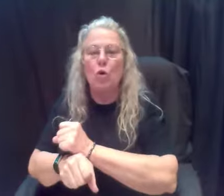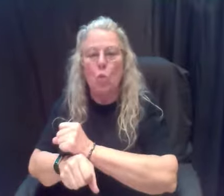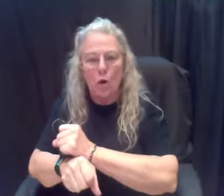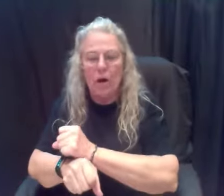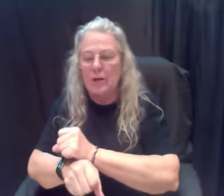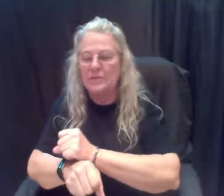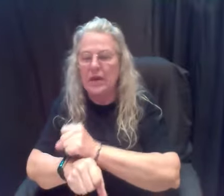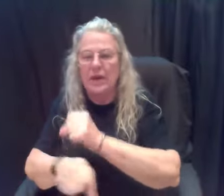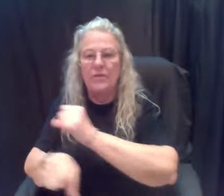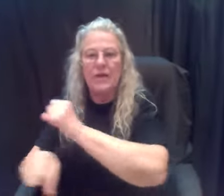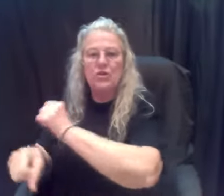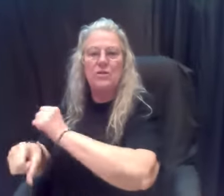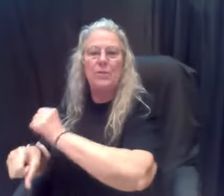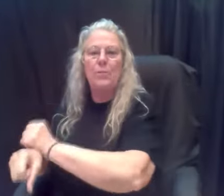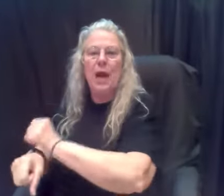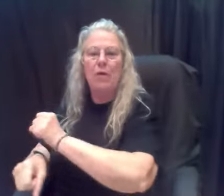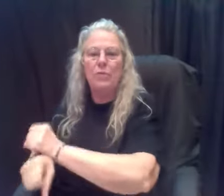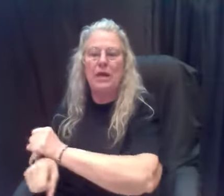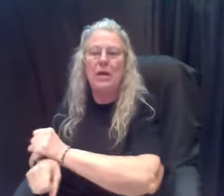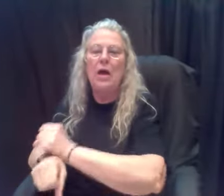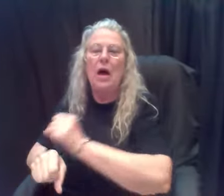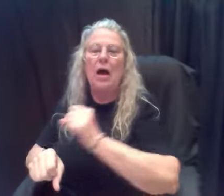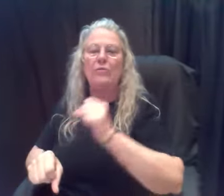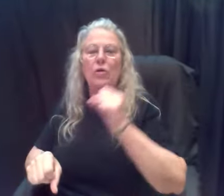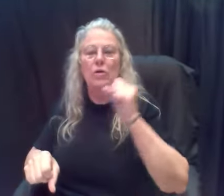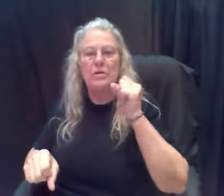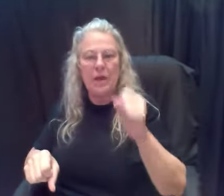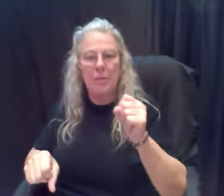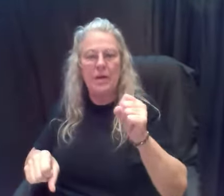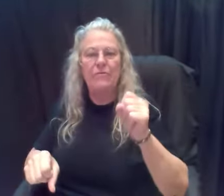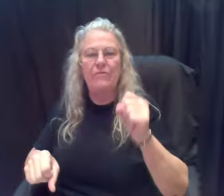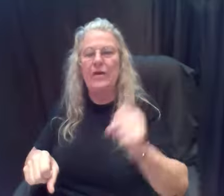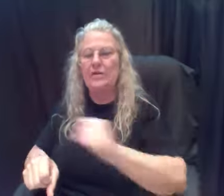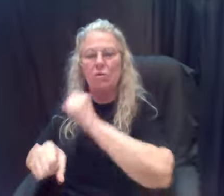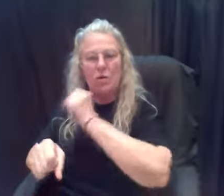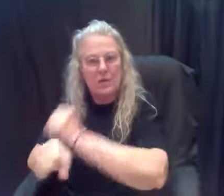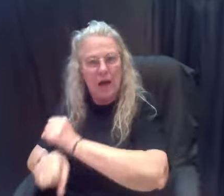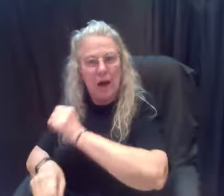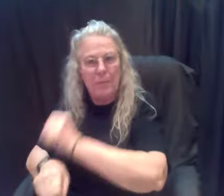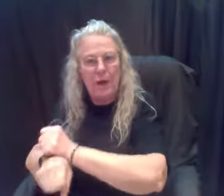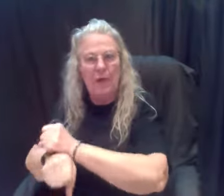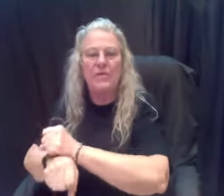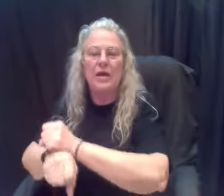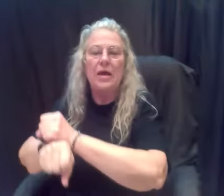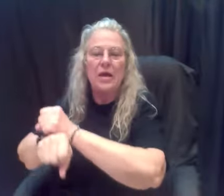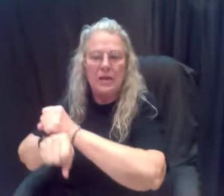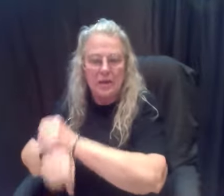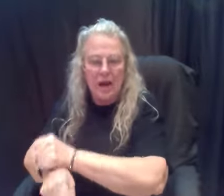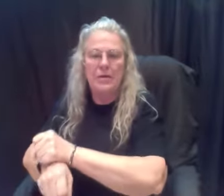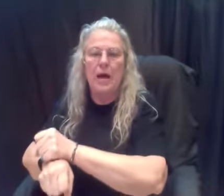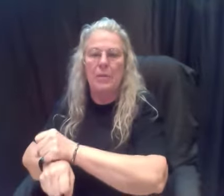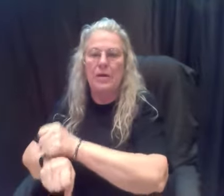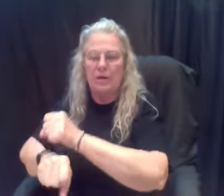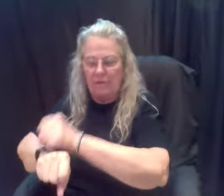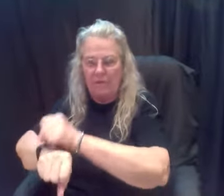work comes in. And that's just the pounding of your dominant fist on top of the non-dominant